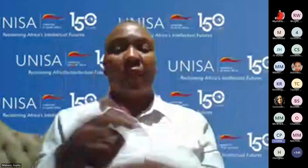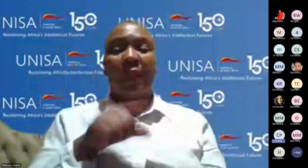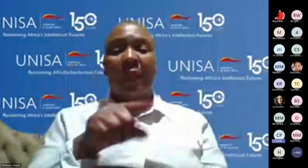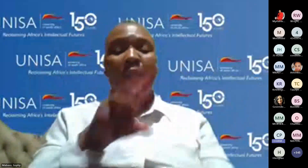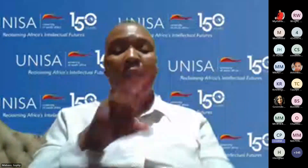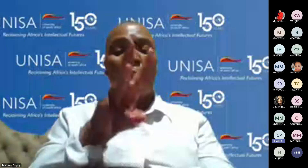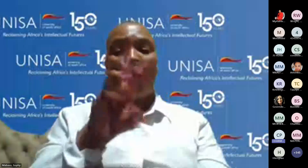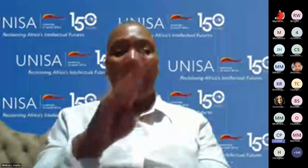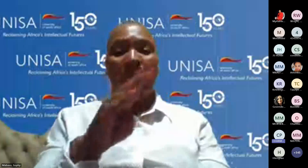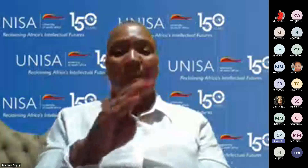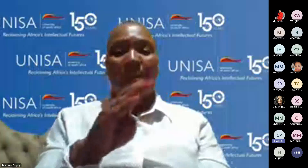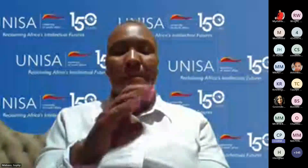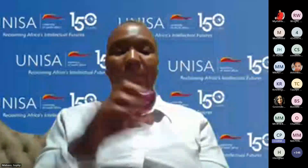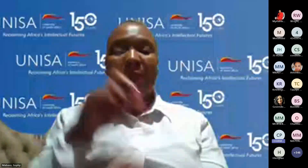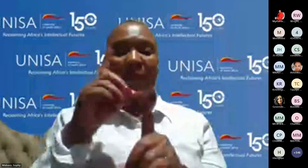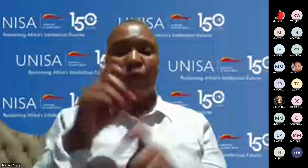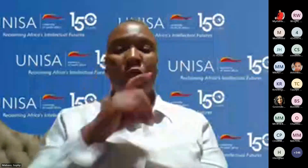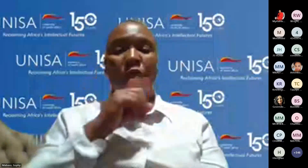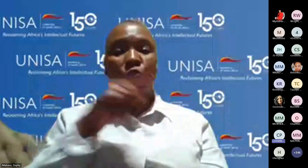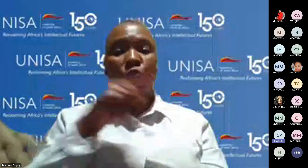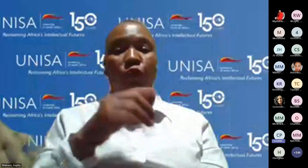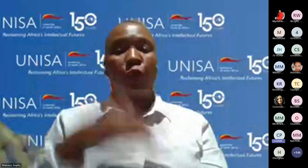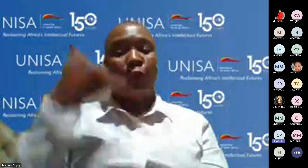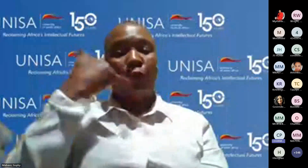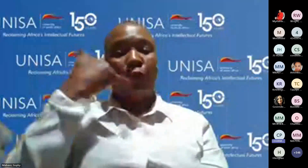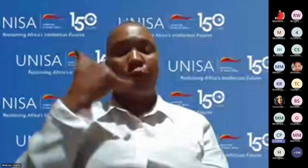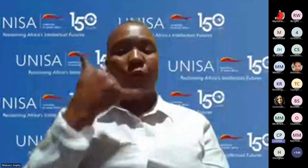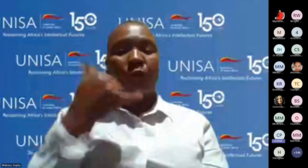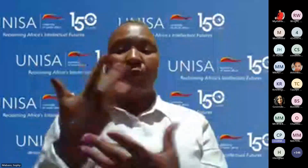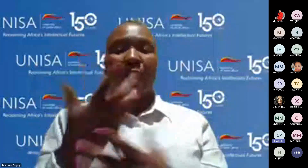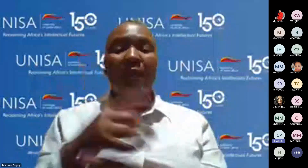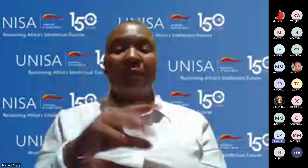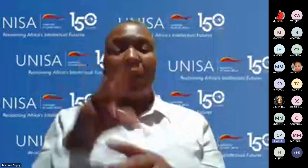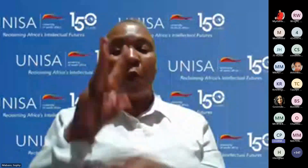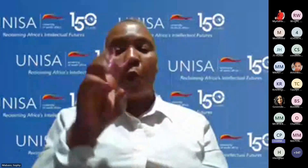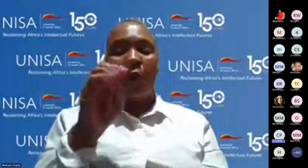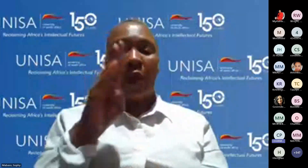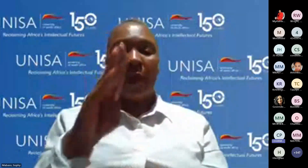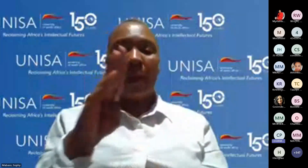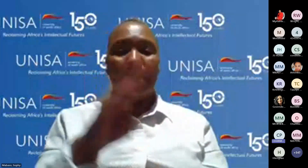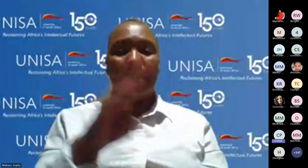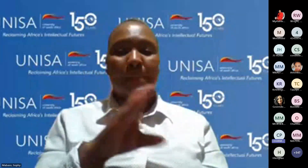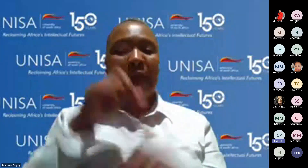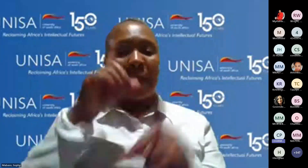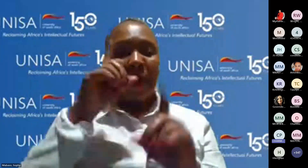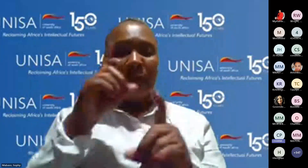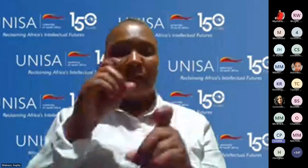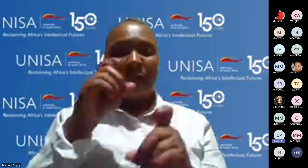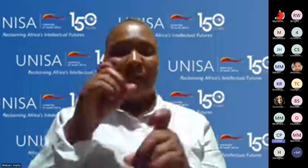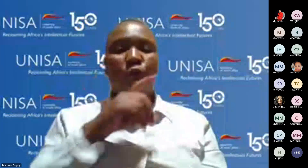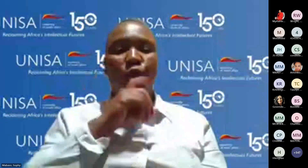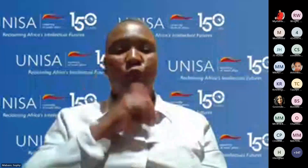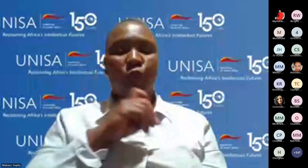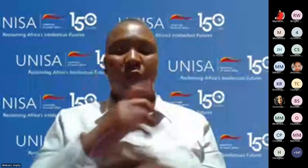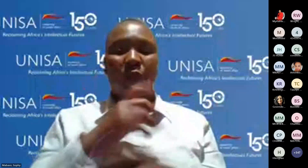webcams, because you can use your phone as a webcam, if webcams cannot rather be used possibly